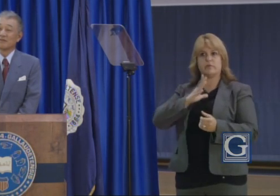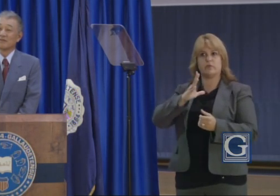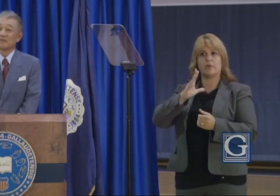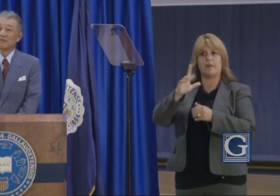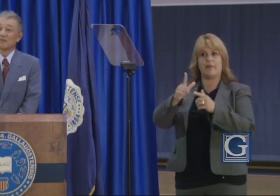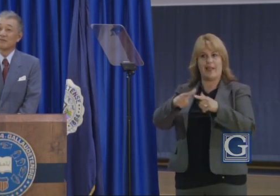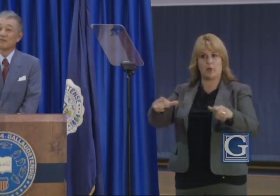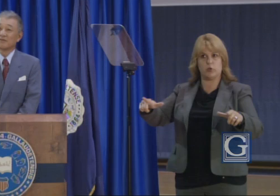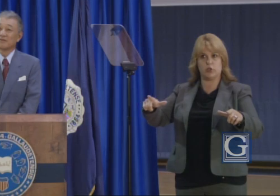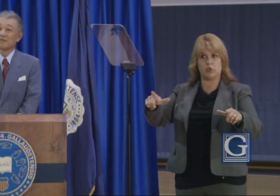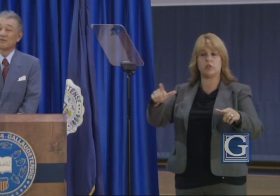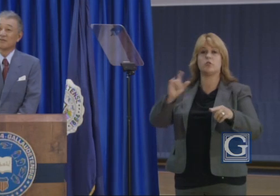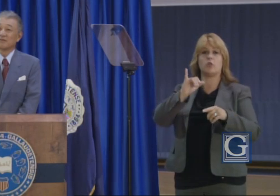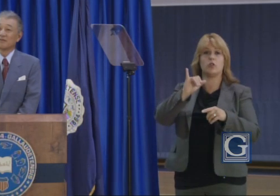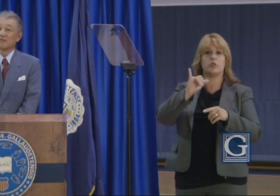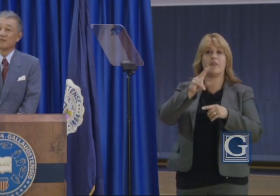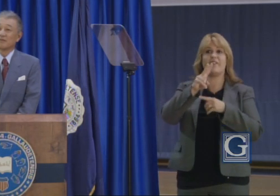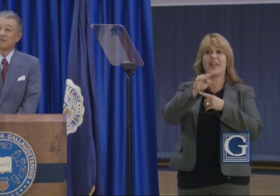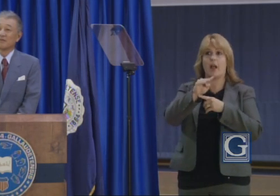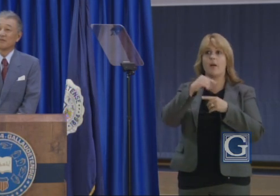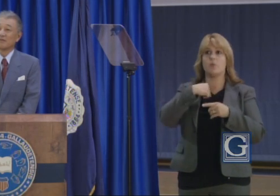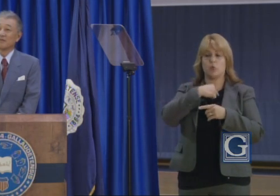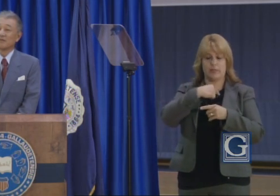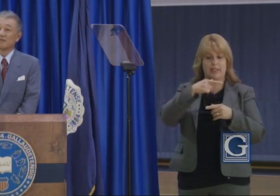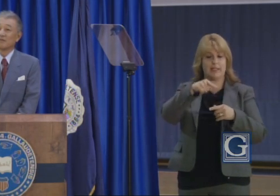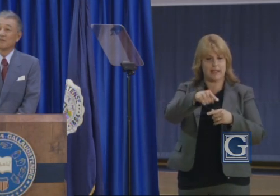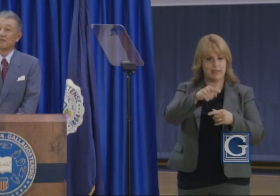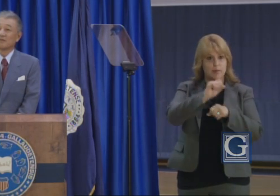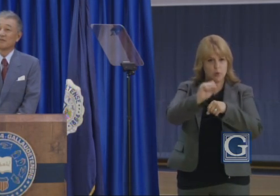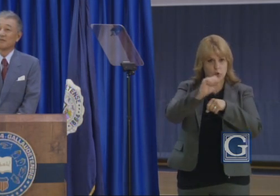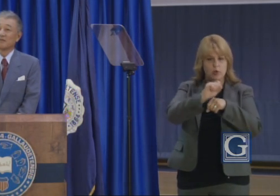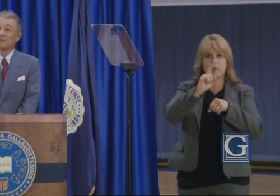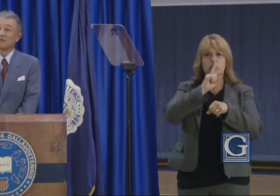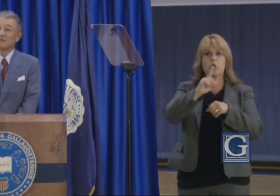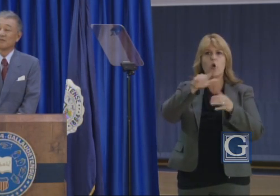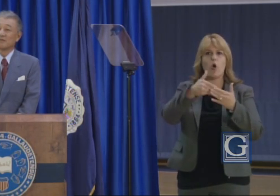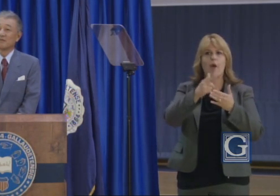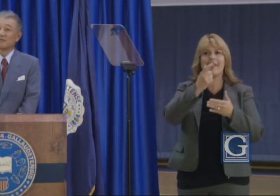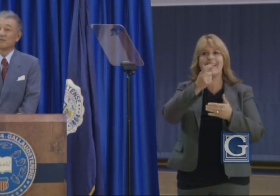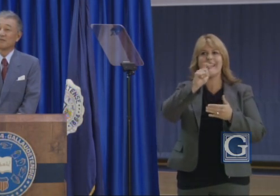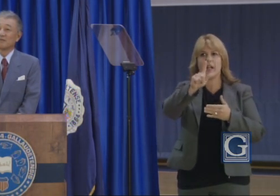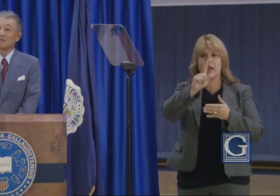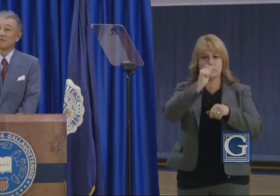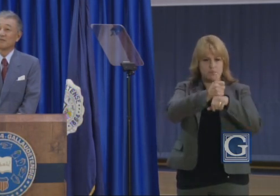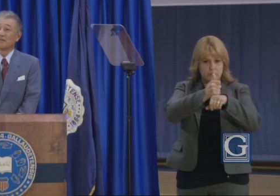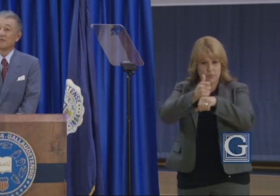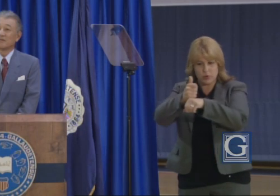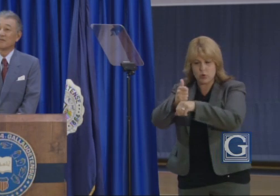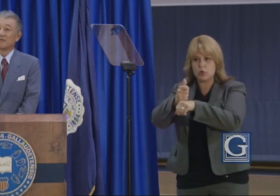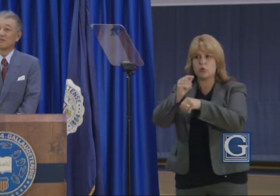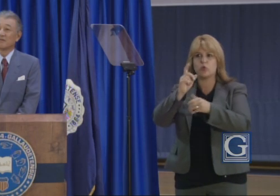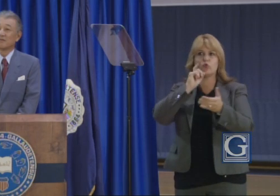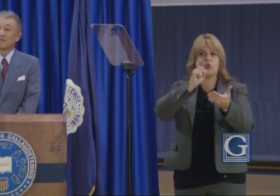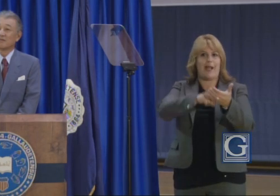in Vietnam to make sure that a legal framework was set for the same kind of recognition of their sign language.